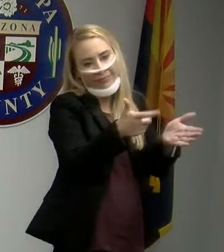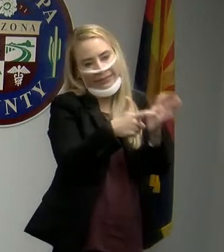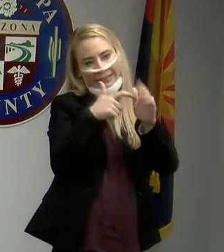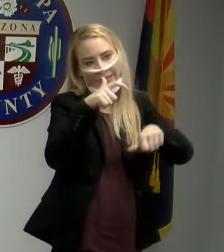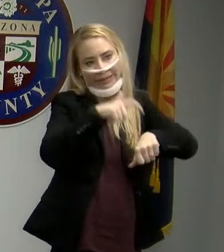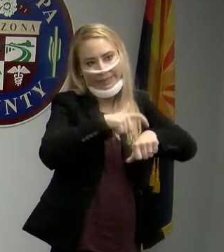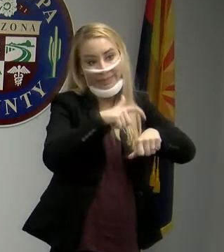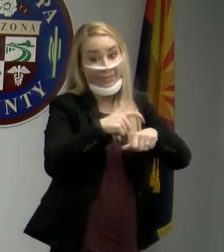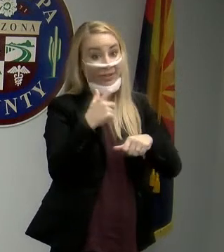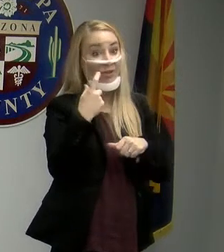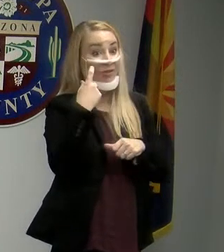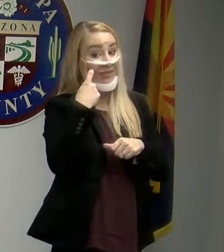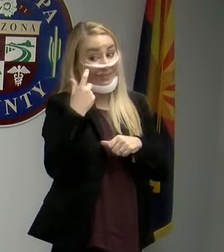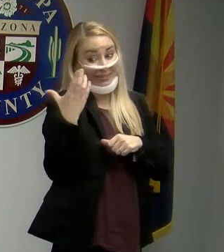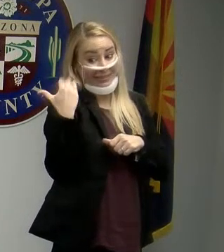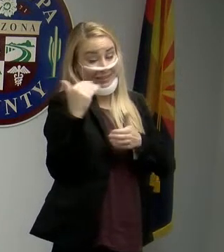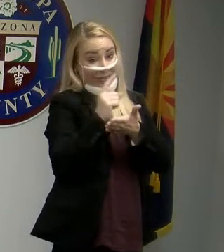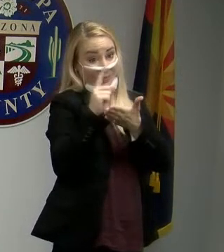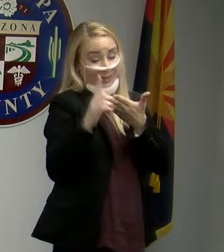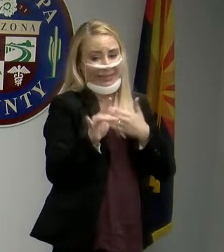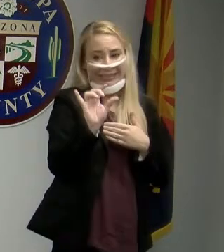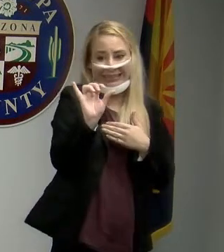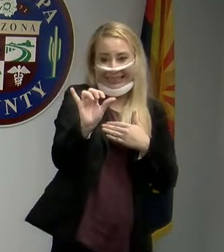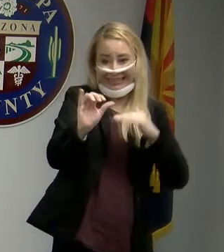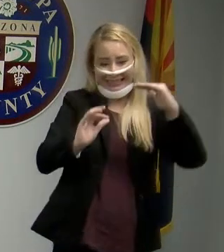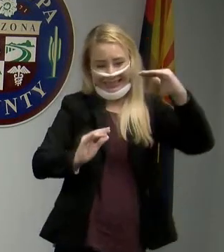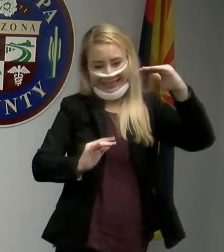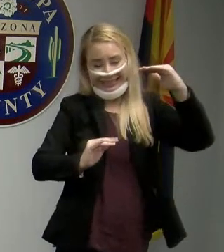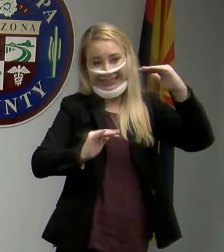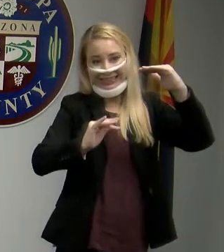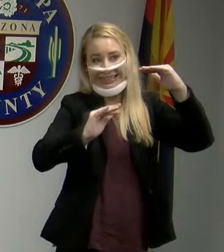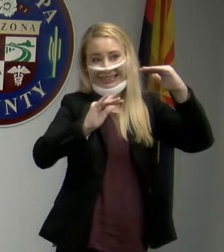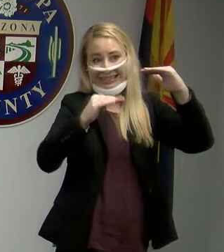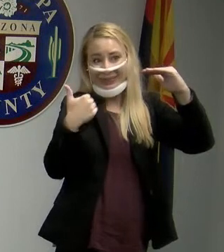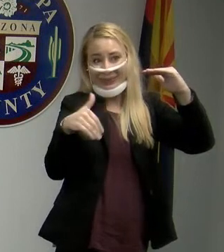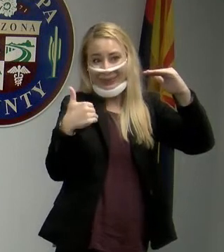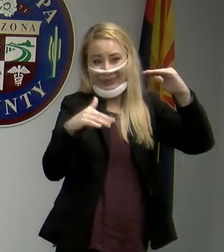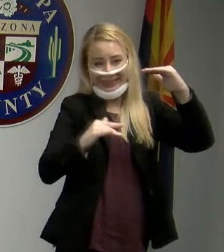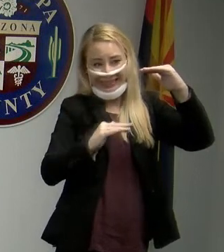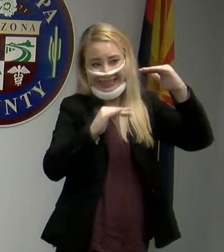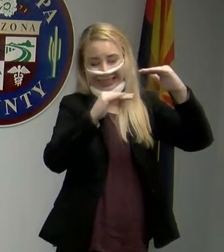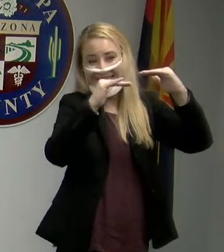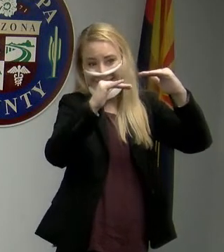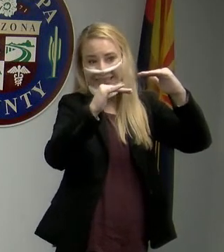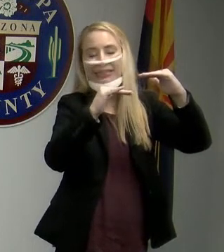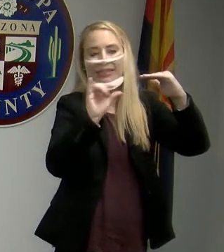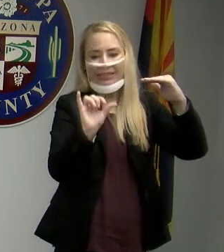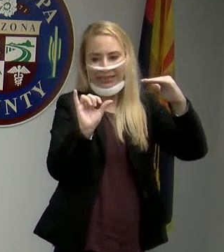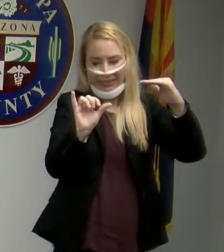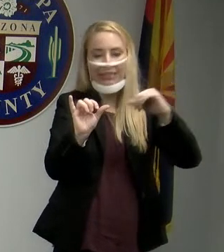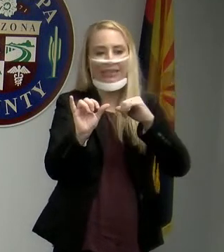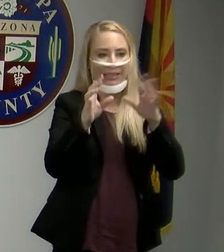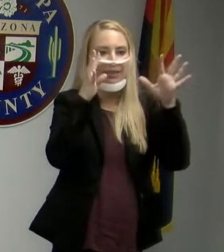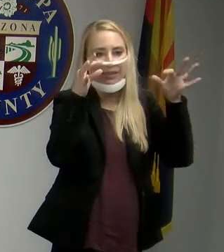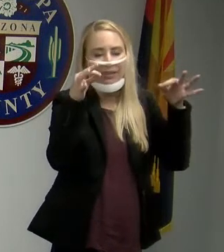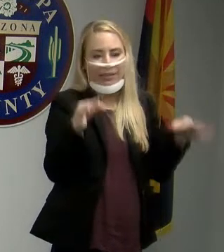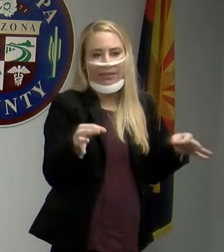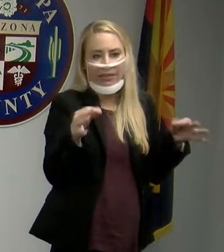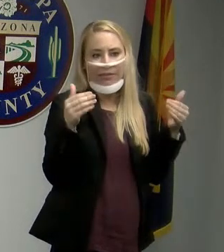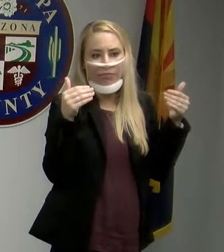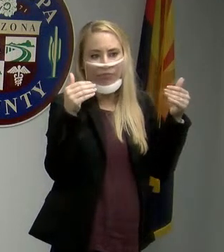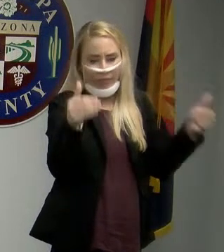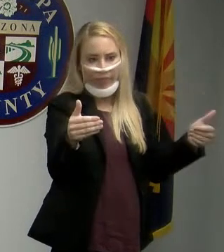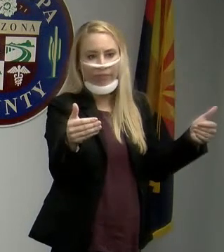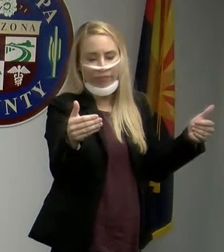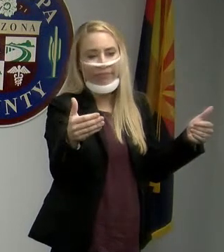weekend, when we saw that the medical examiner's office was approaching their maximum surge capability, it was decided at that point